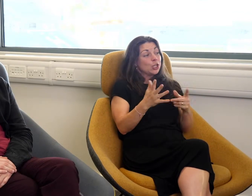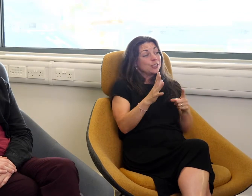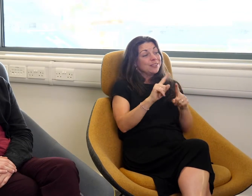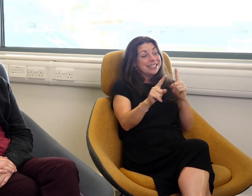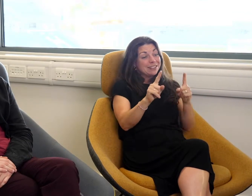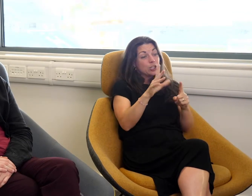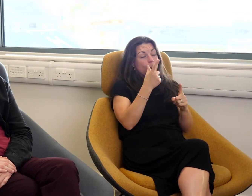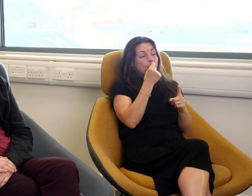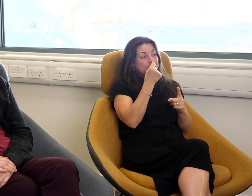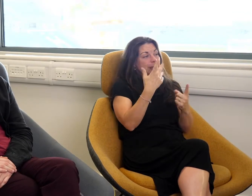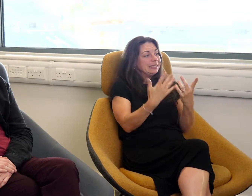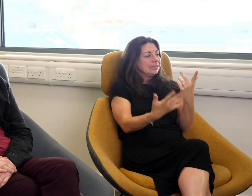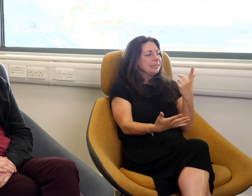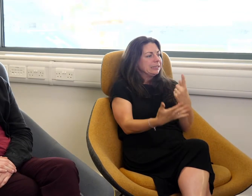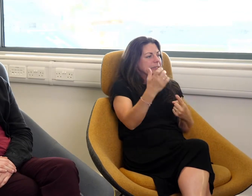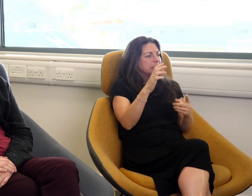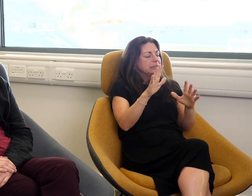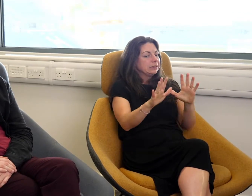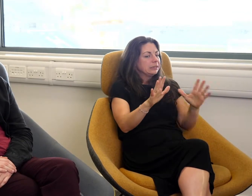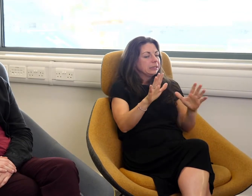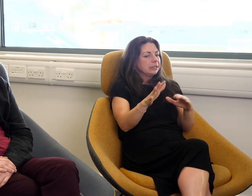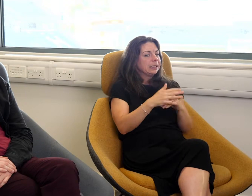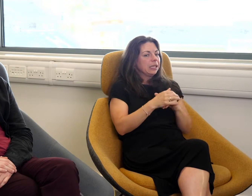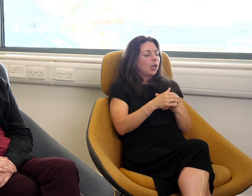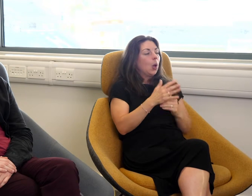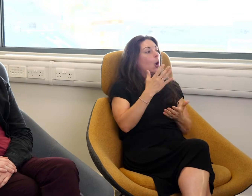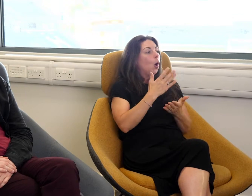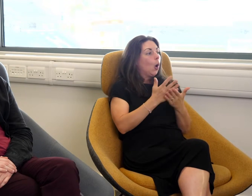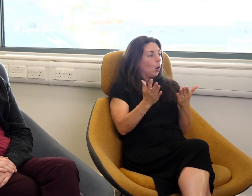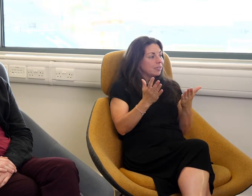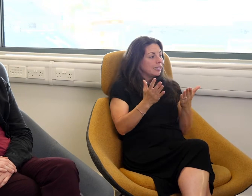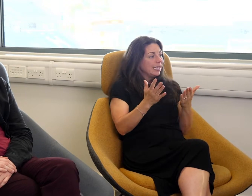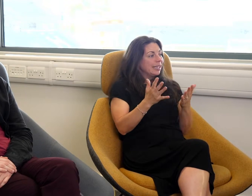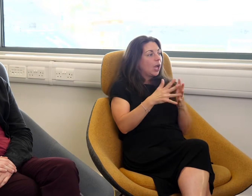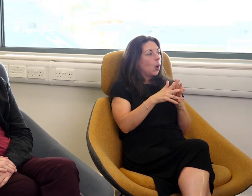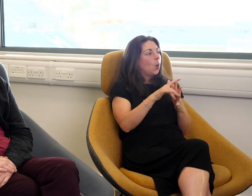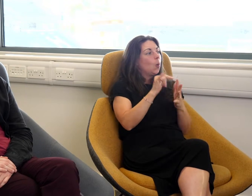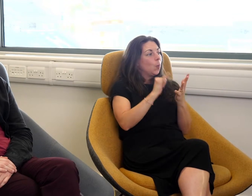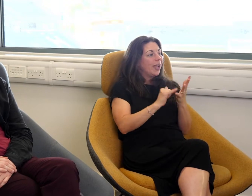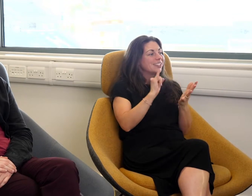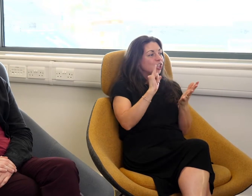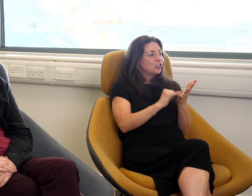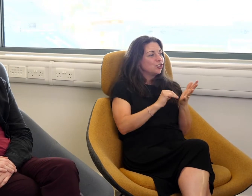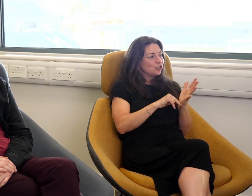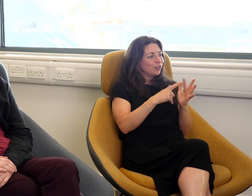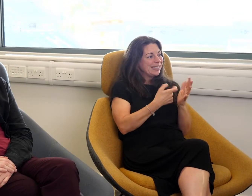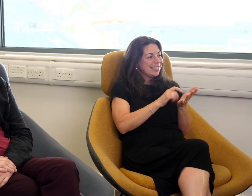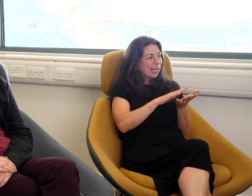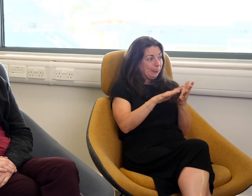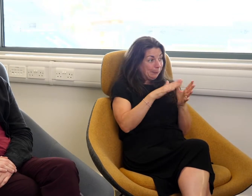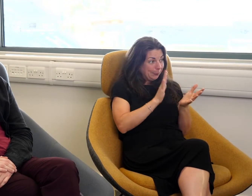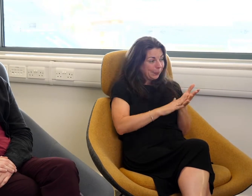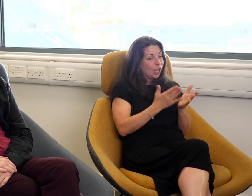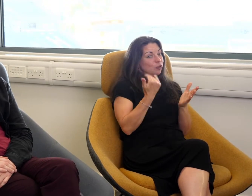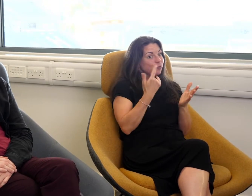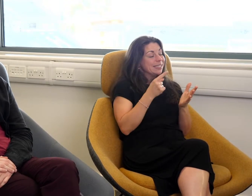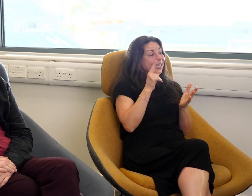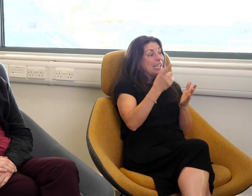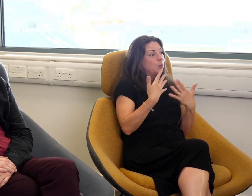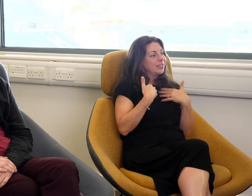happen. Obviously, we have had Wes Streeting, who was until recently the Health Secretary, say that he